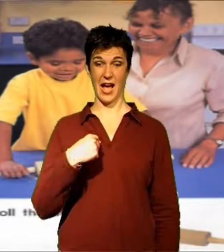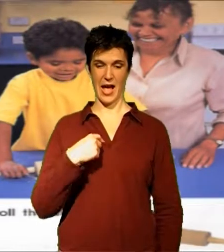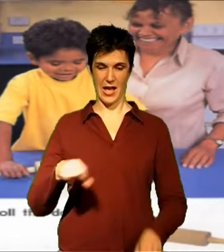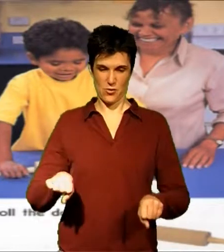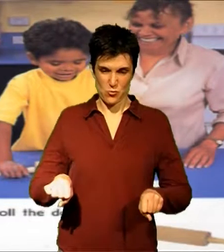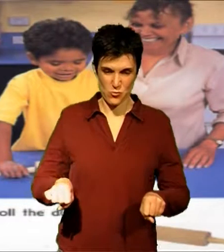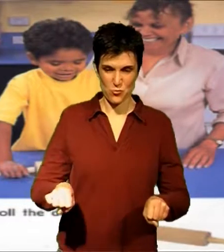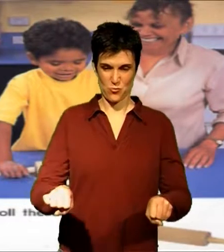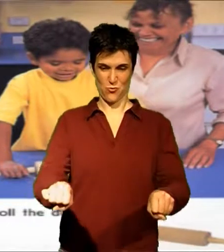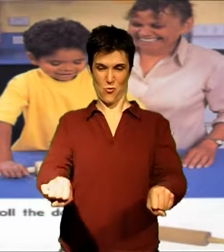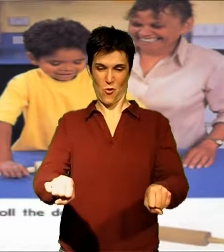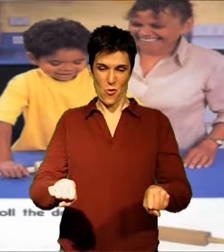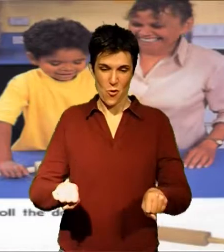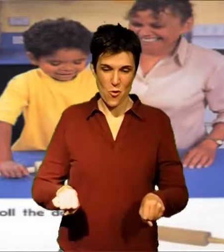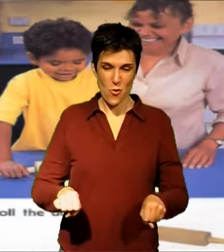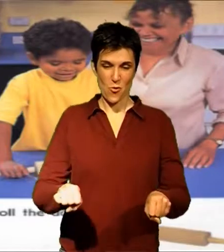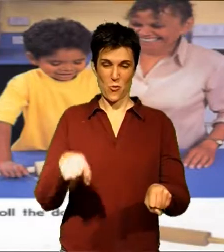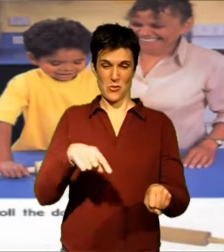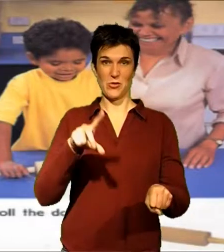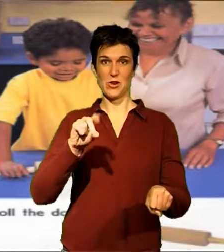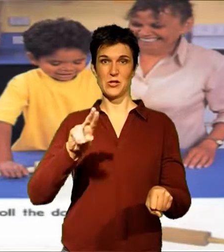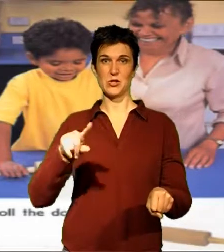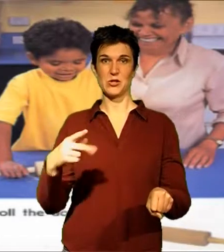I roll the dough flat.